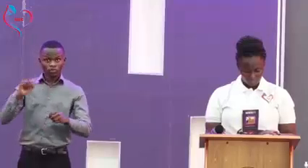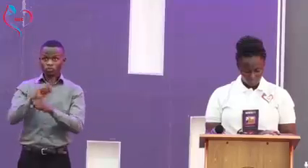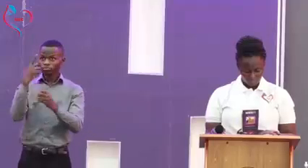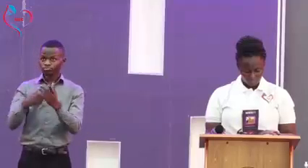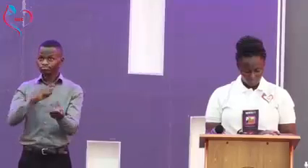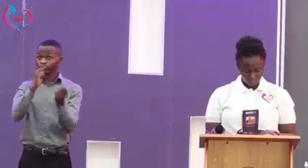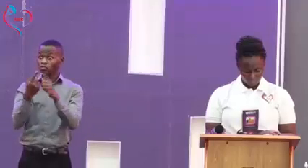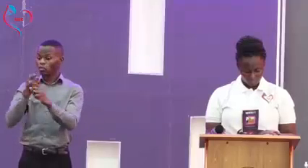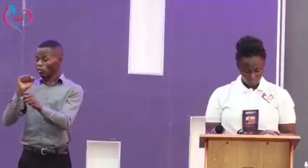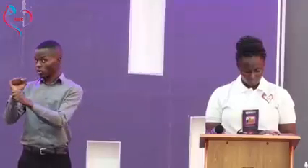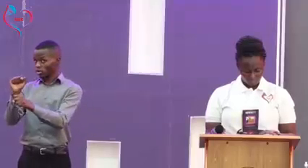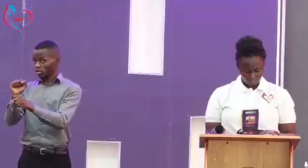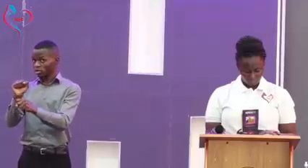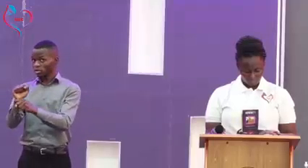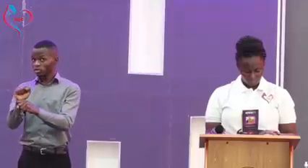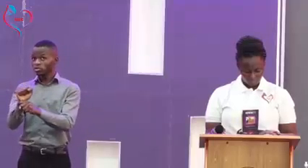refrain from work?